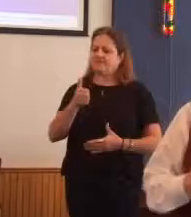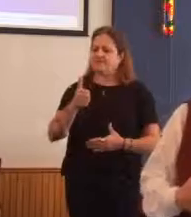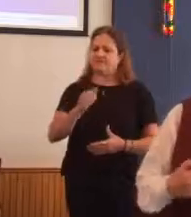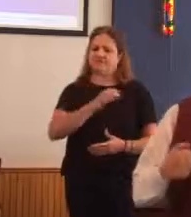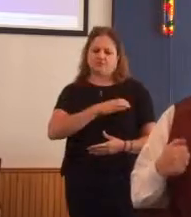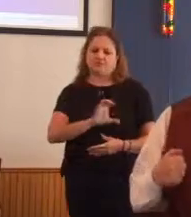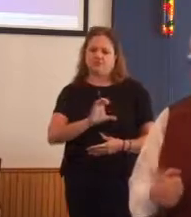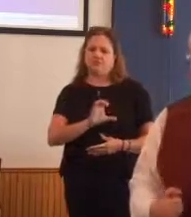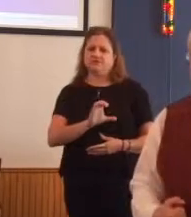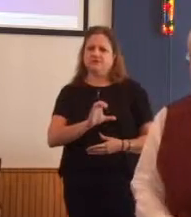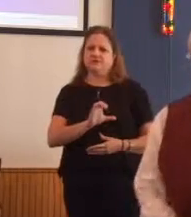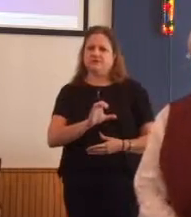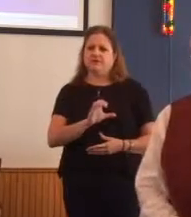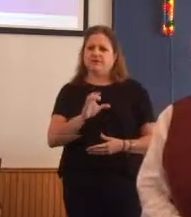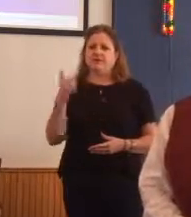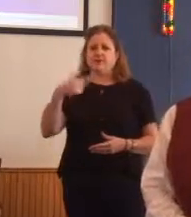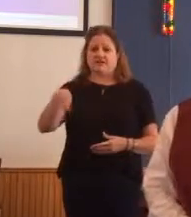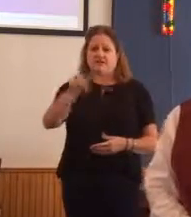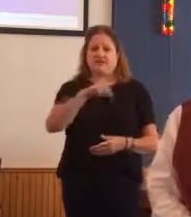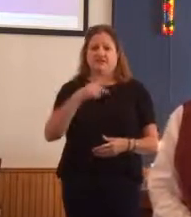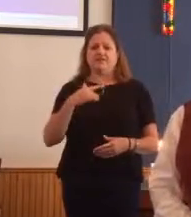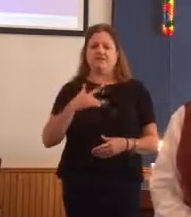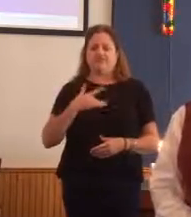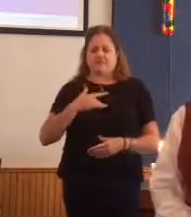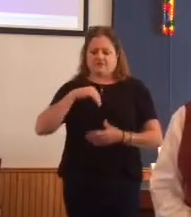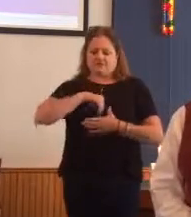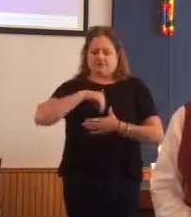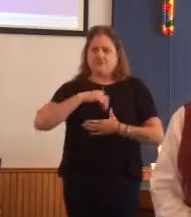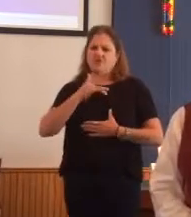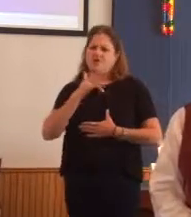very self-righteous.